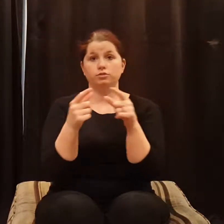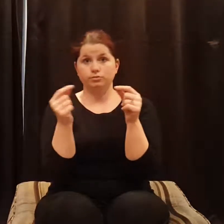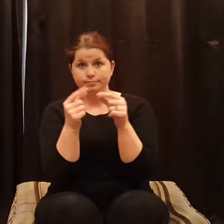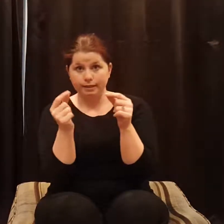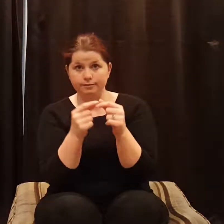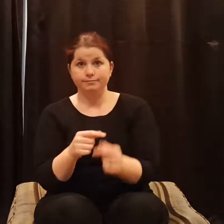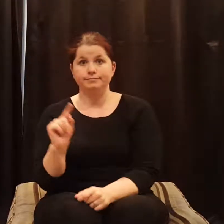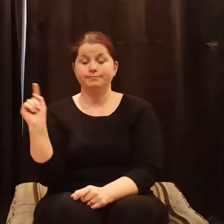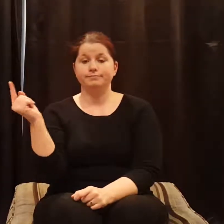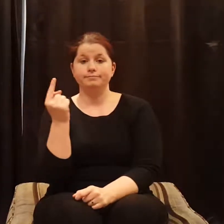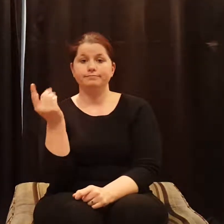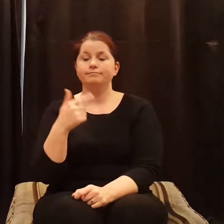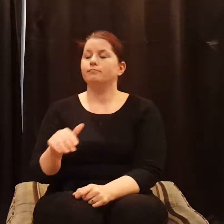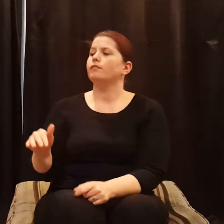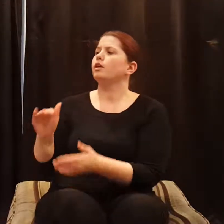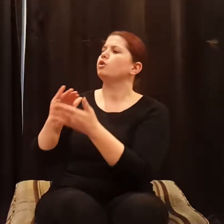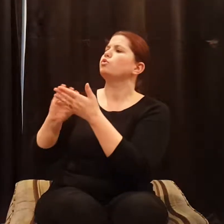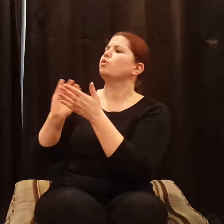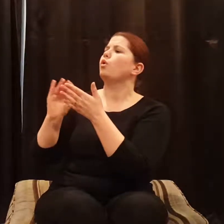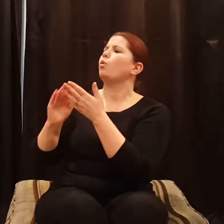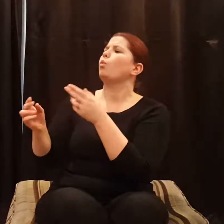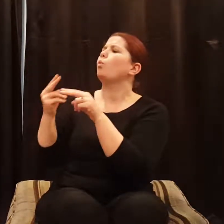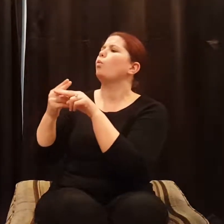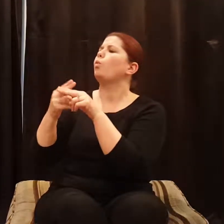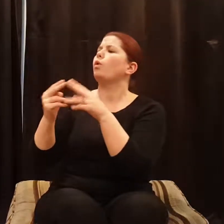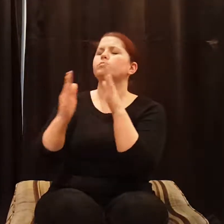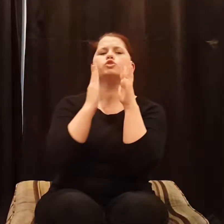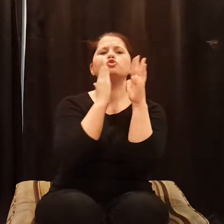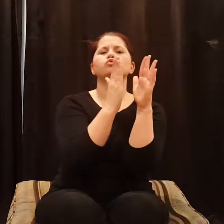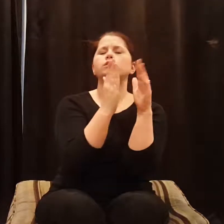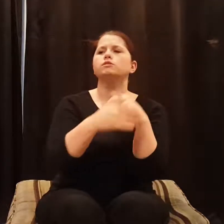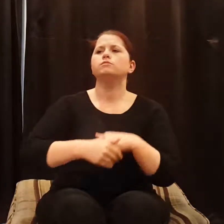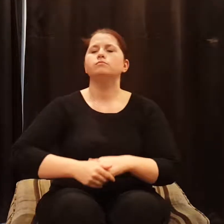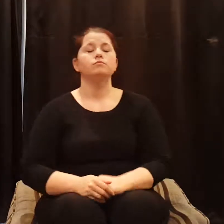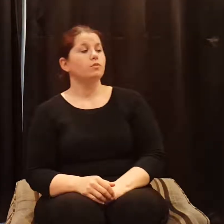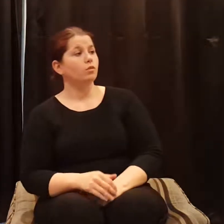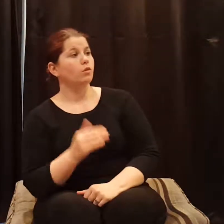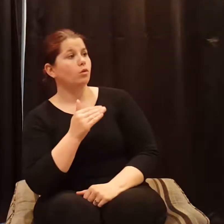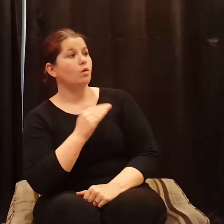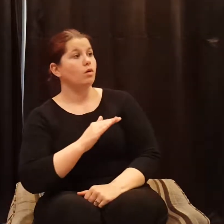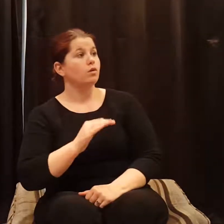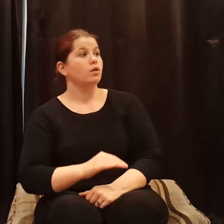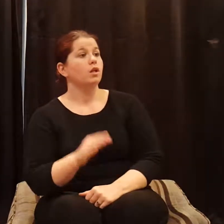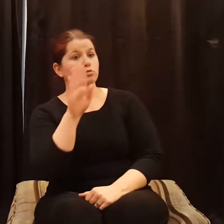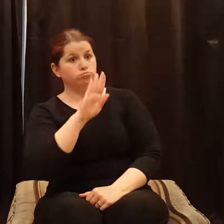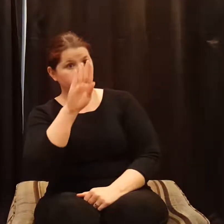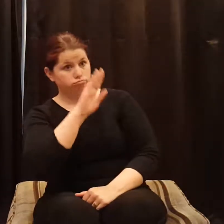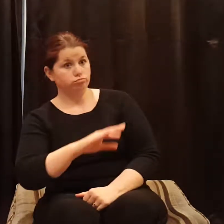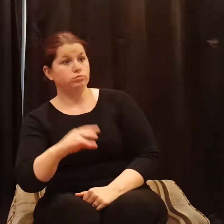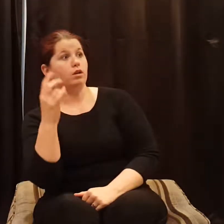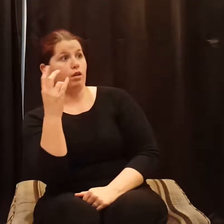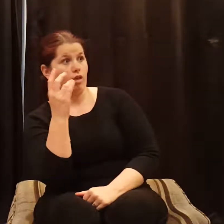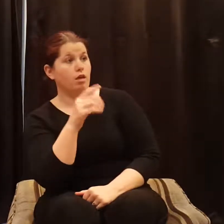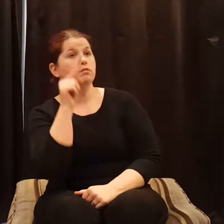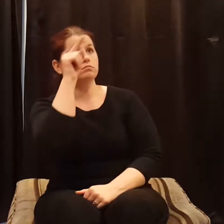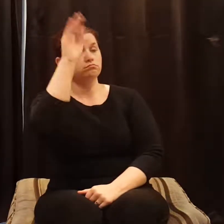what is the name of this street? And they say, oh, well, that's block 17 and this is block 16. And you say, okay, but what is the name of this